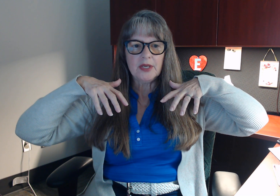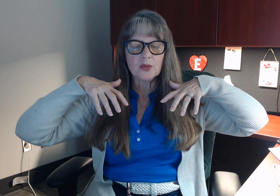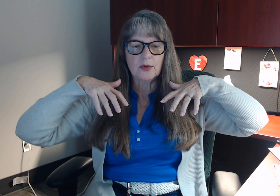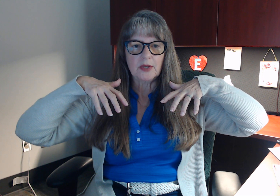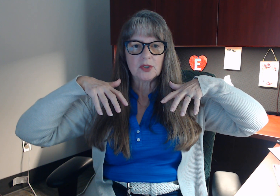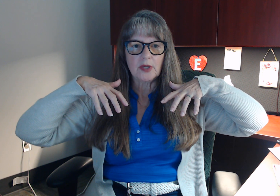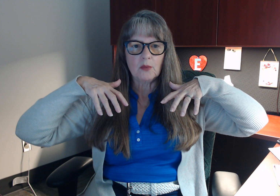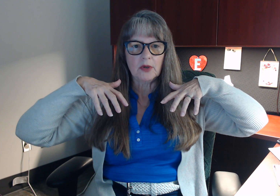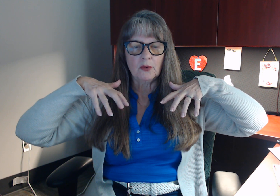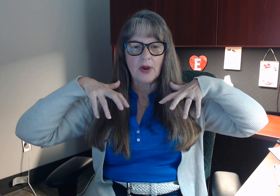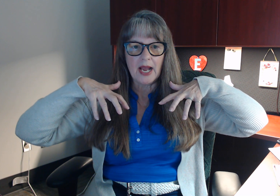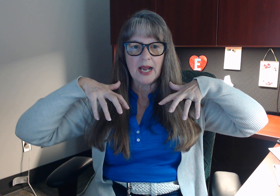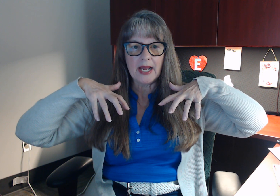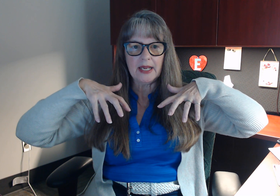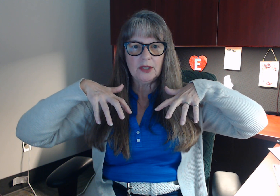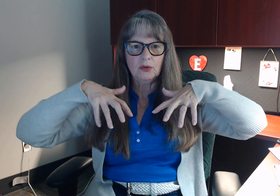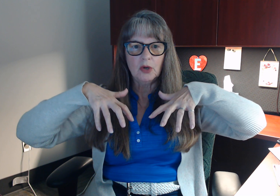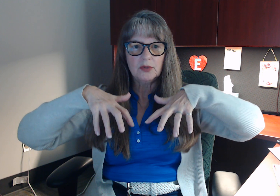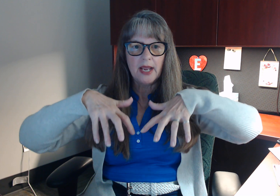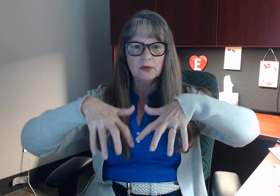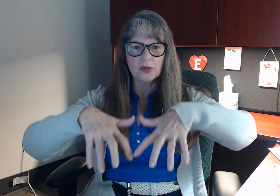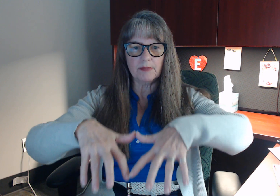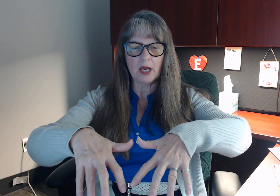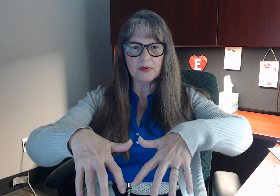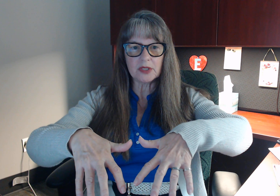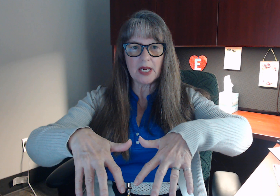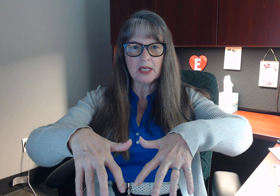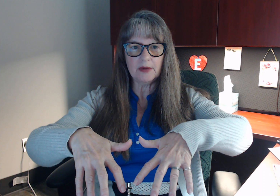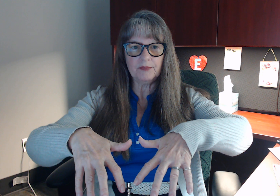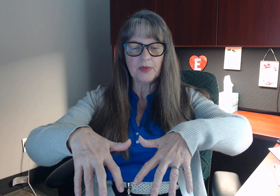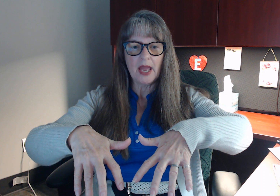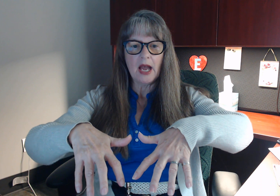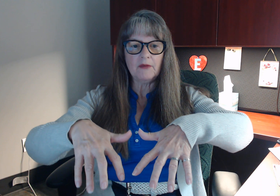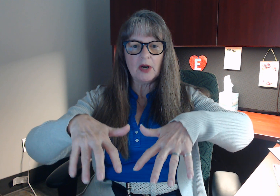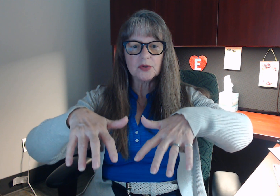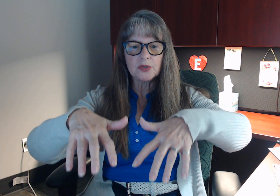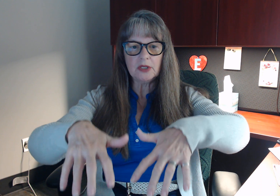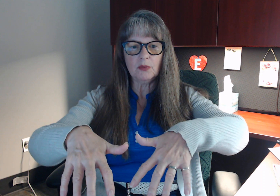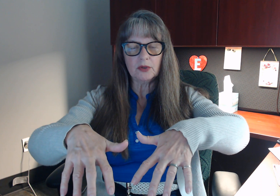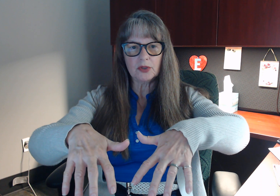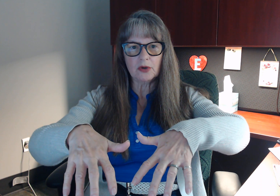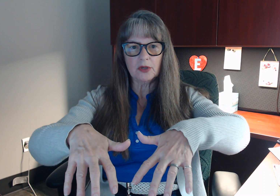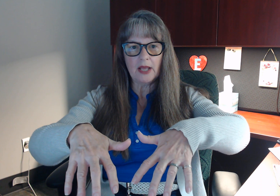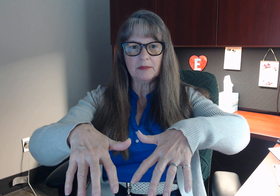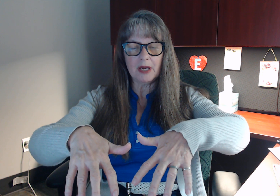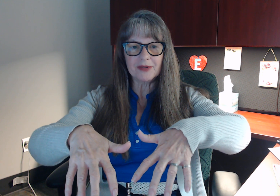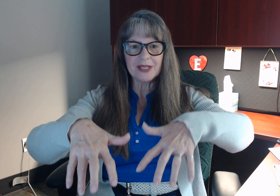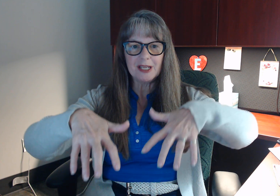where they start out where you're high and you go down to the bottom of the stadium. I've also seen where you start at the bottom of the stadium and